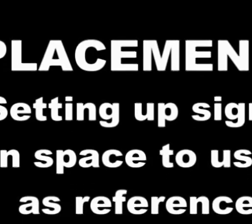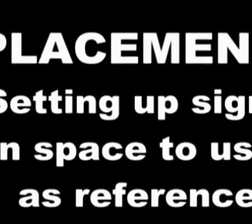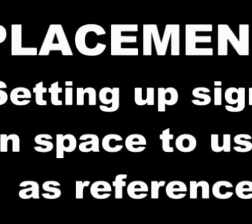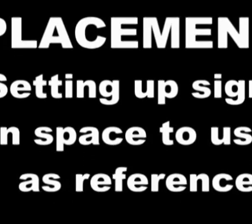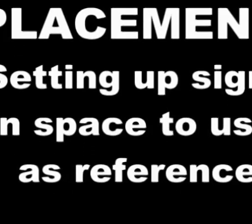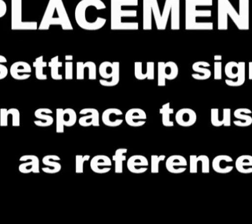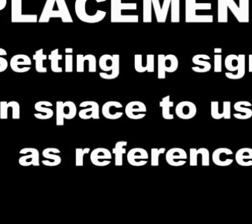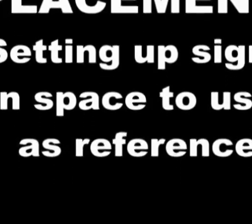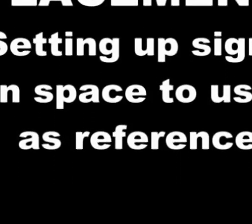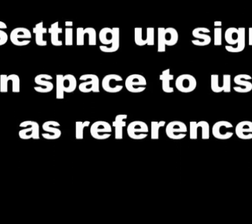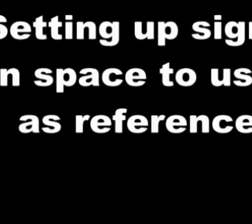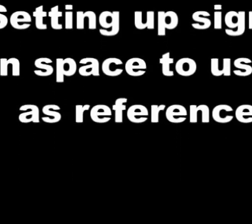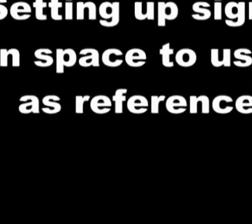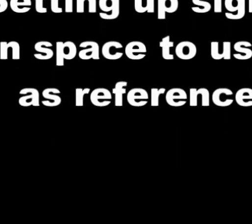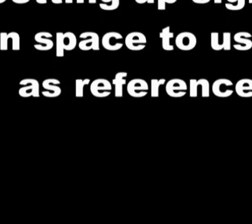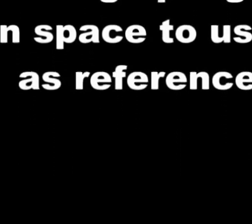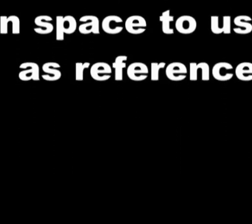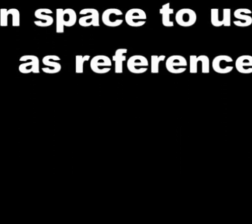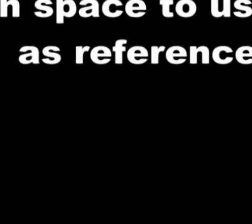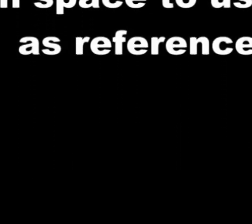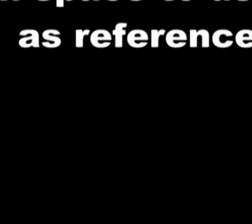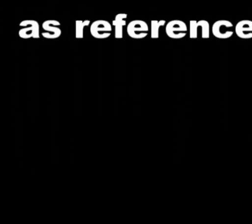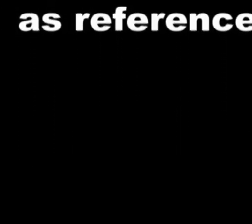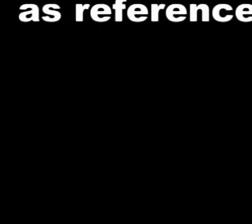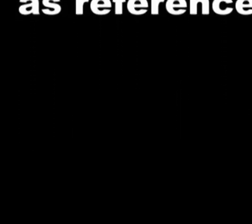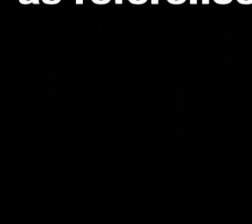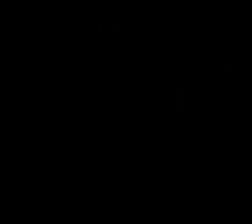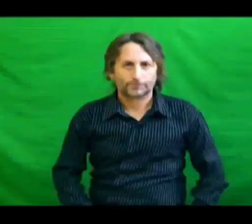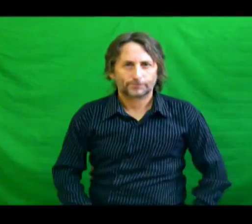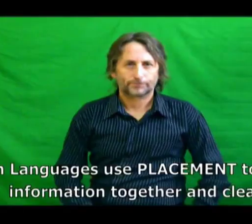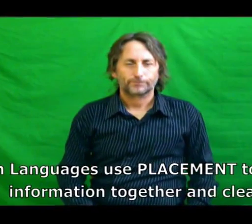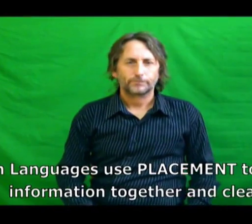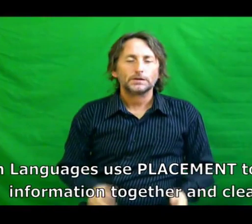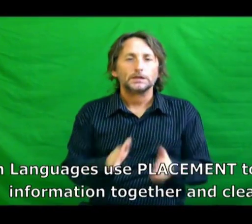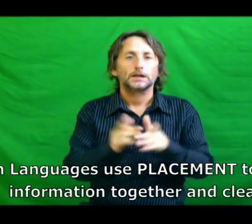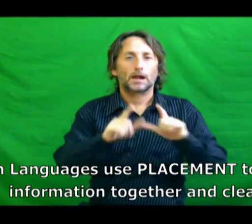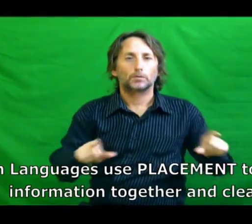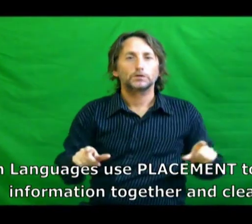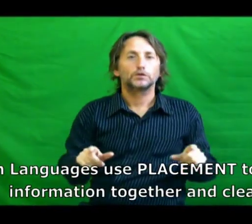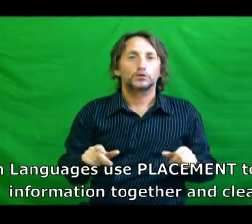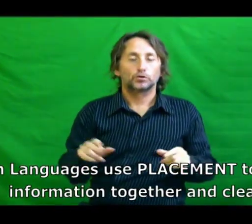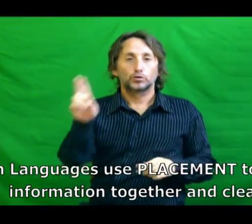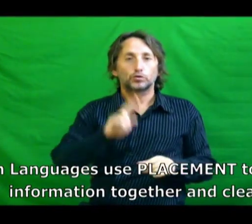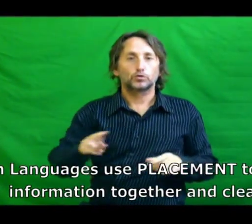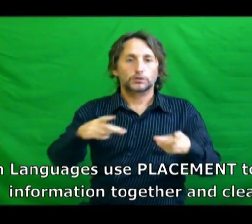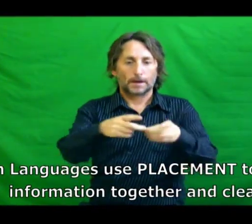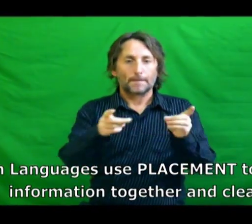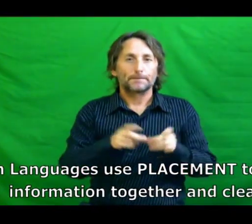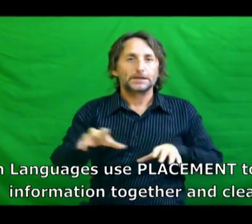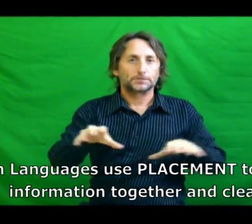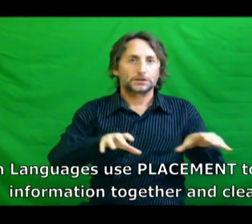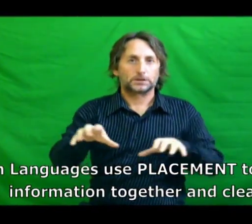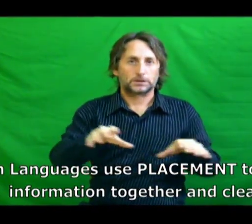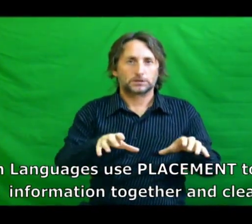use as reference. Sign languages use placement to keep the information together and clear.